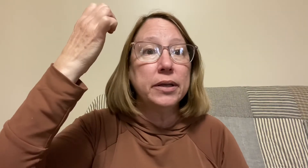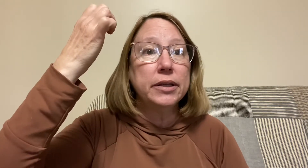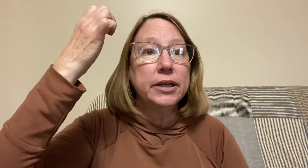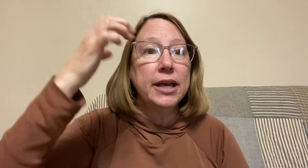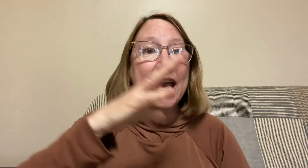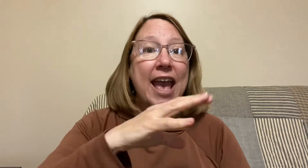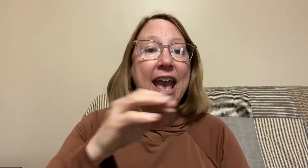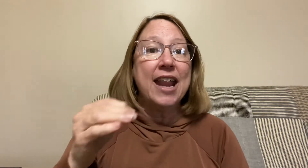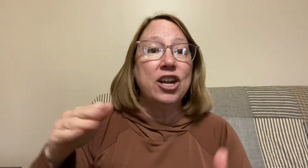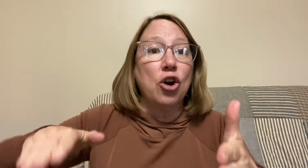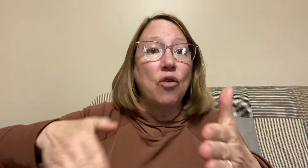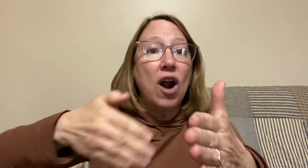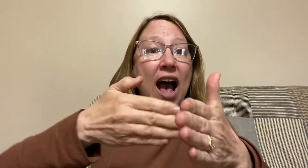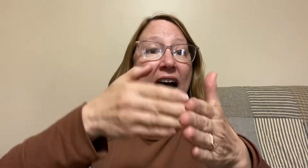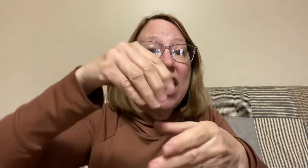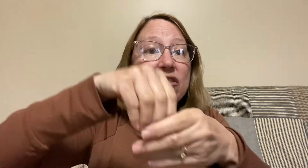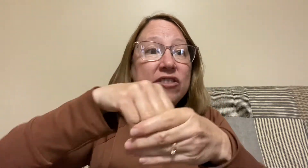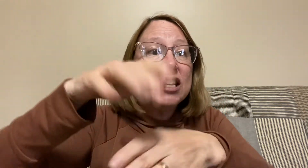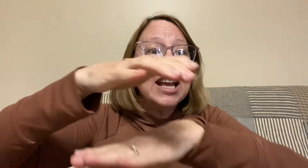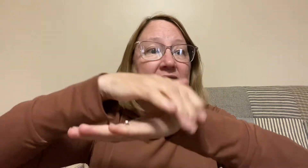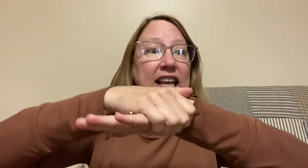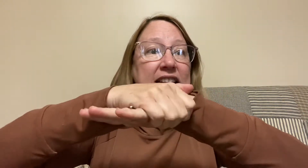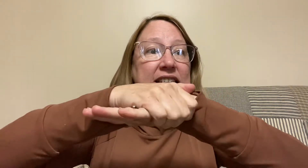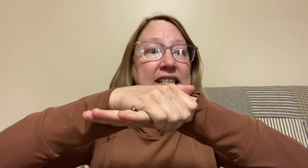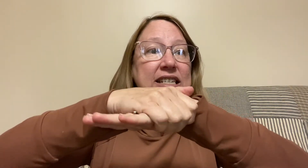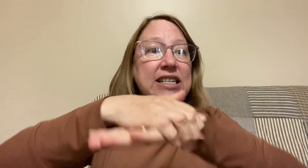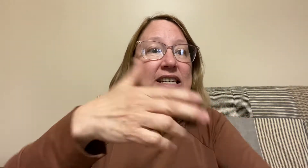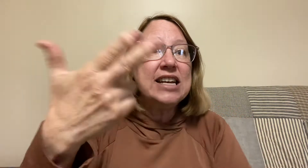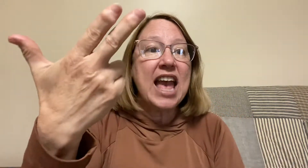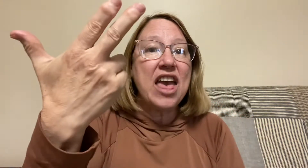1/3 of the population of Europe died